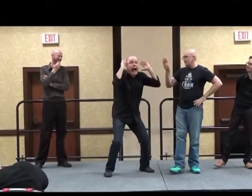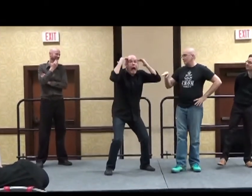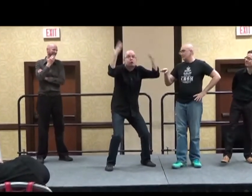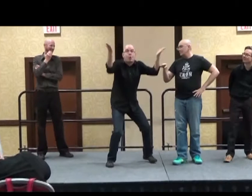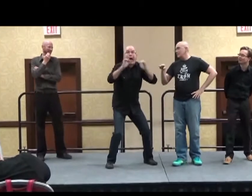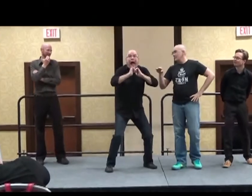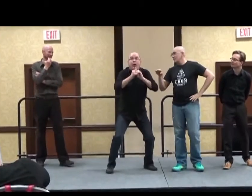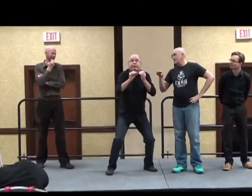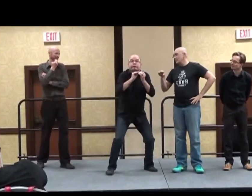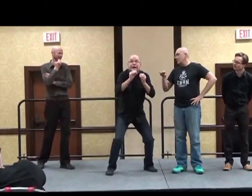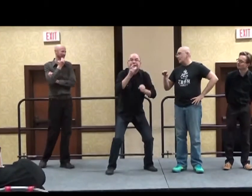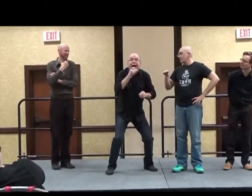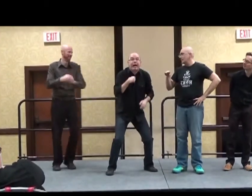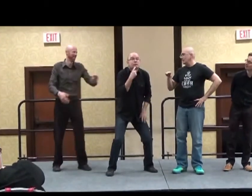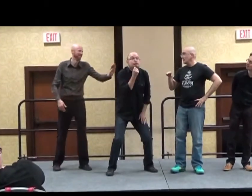the rear. I'm 12.